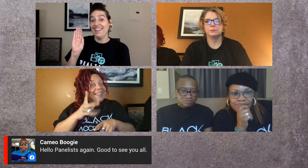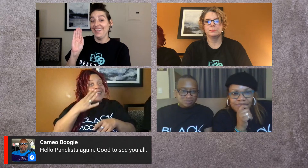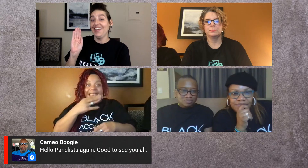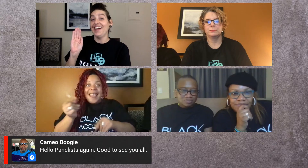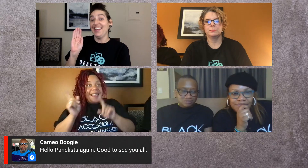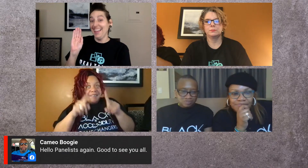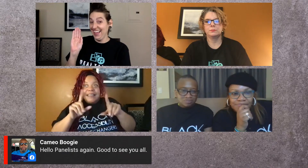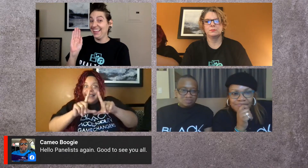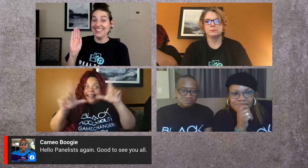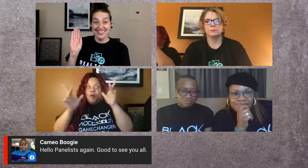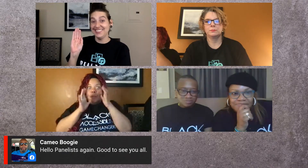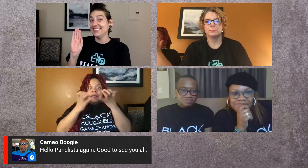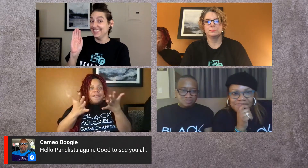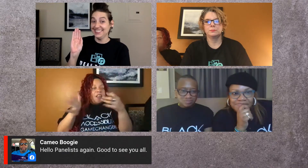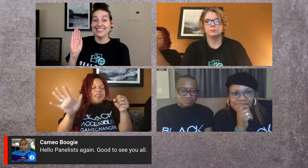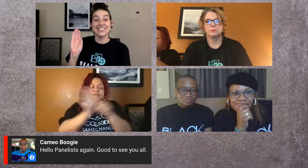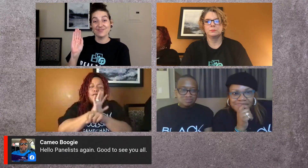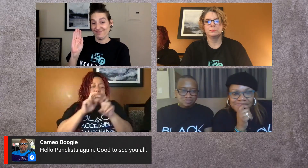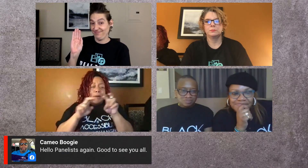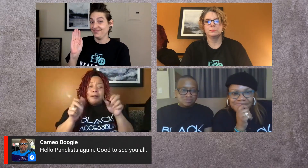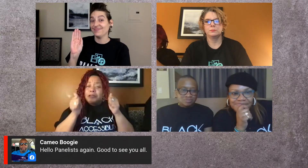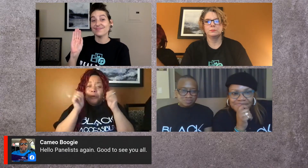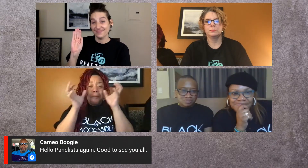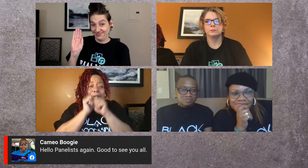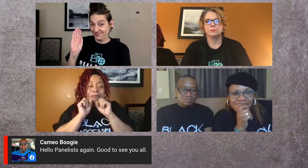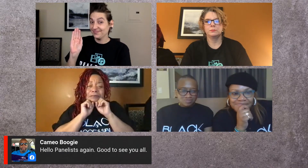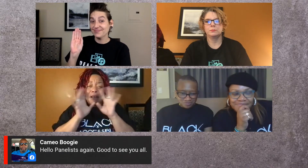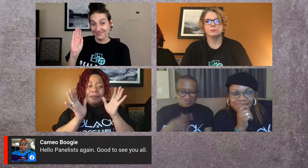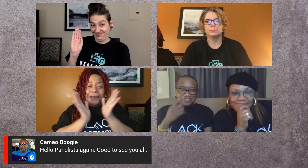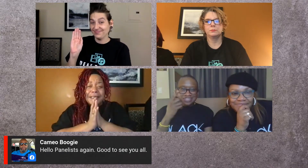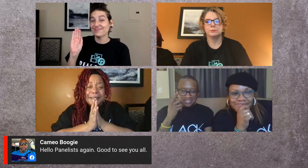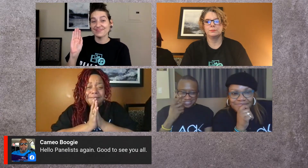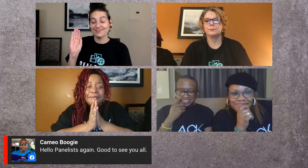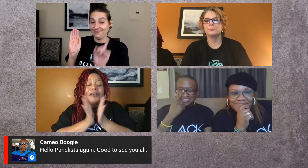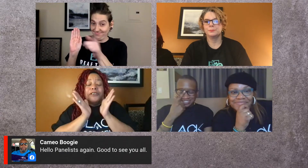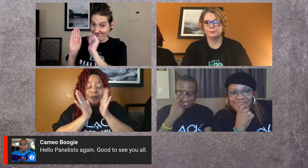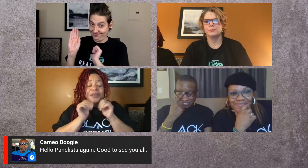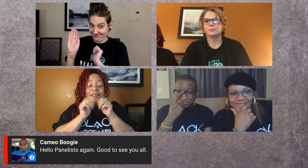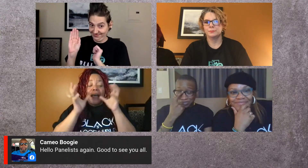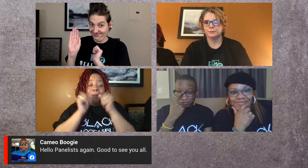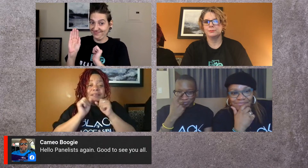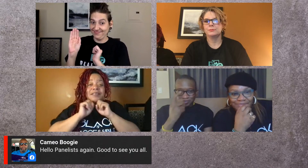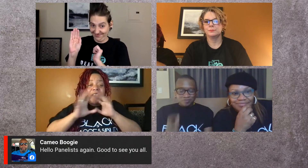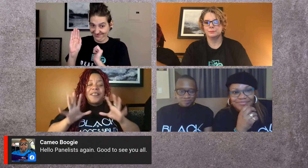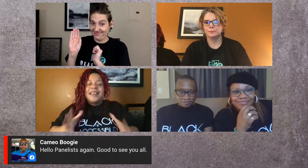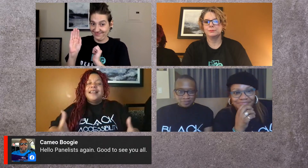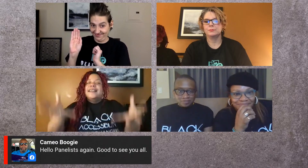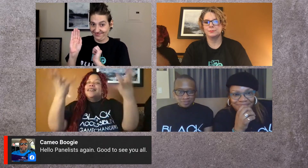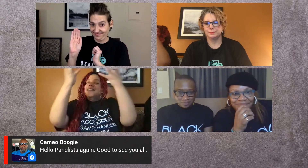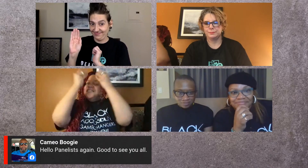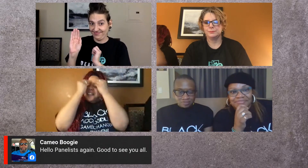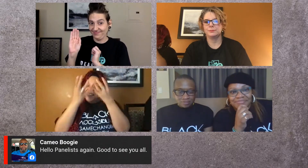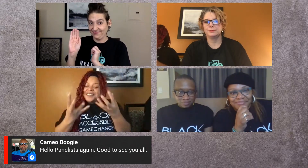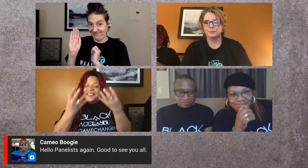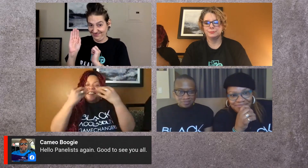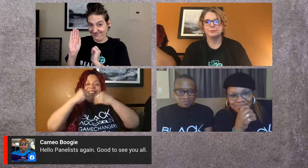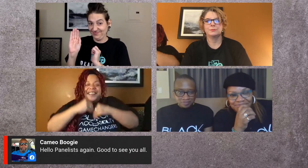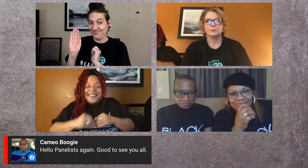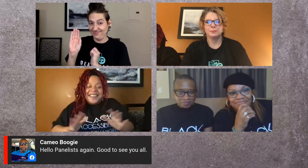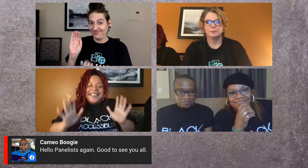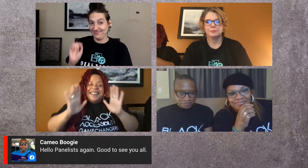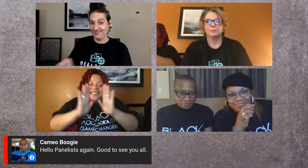If you registered for it, it's okay. The link is there. It's a full panel discussion, and you won't miss anything.